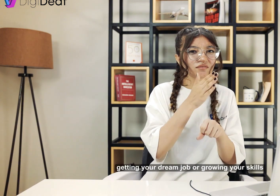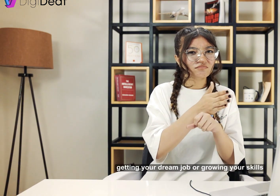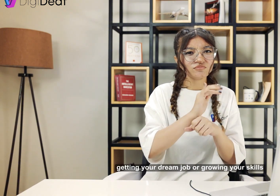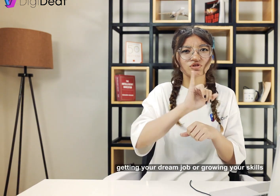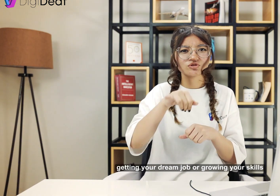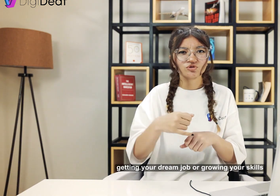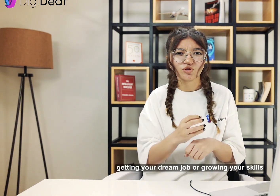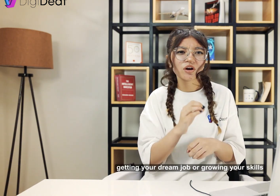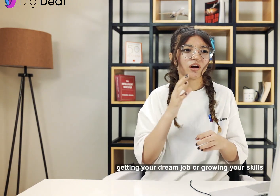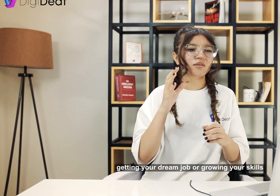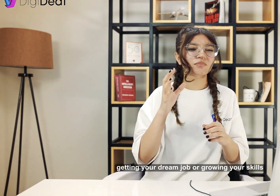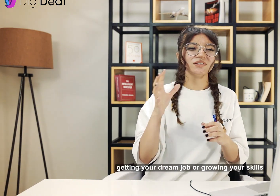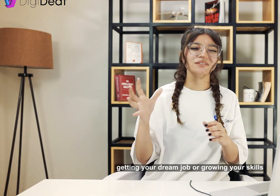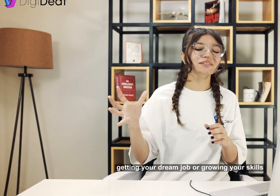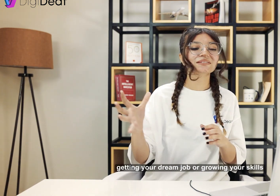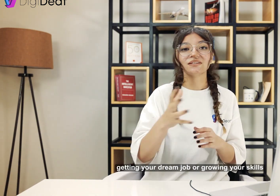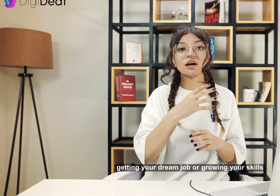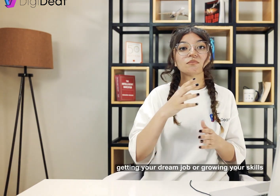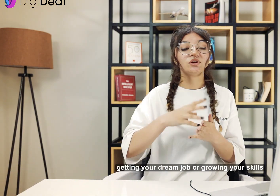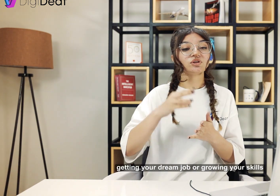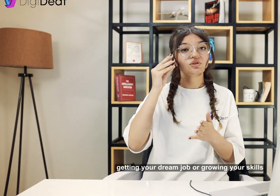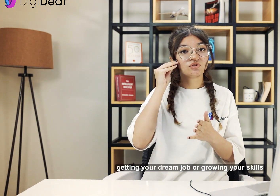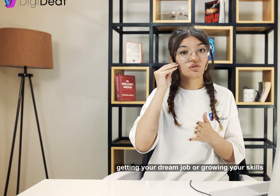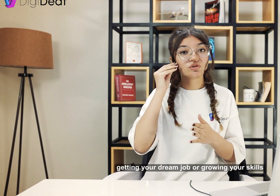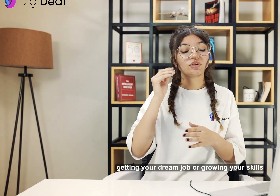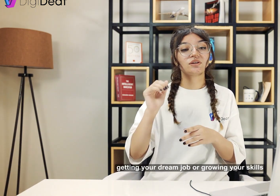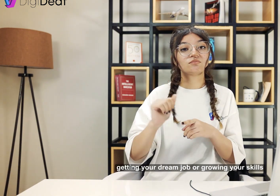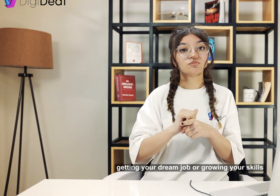Getting your dream job or growing you.